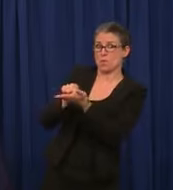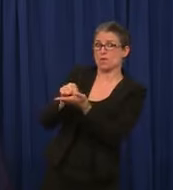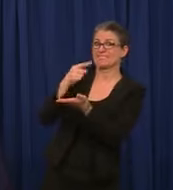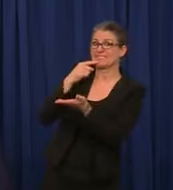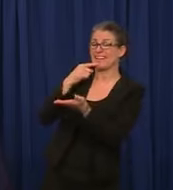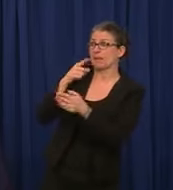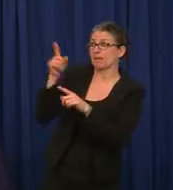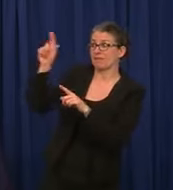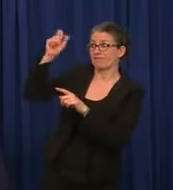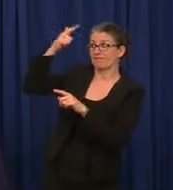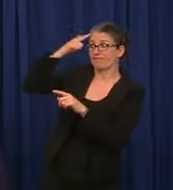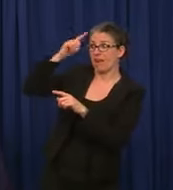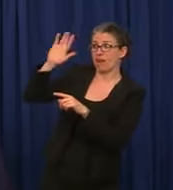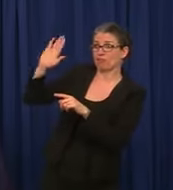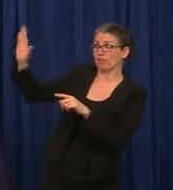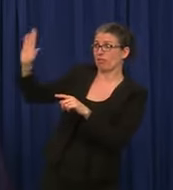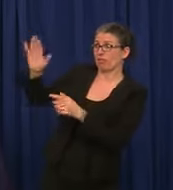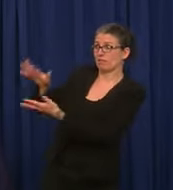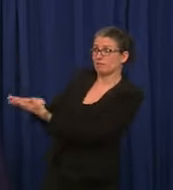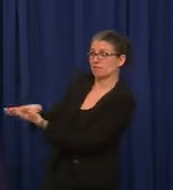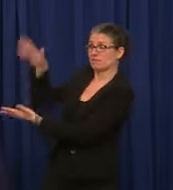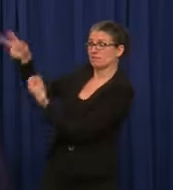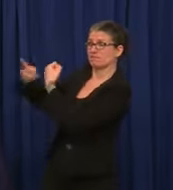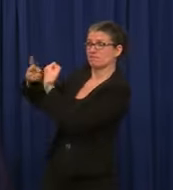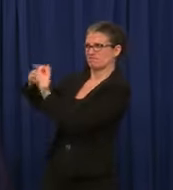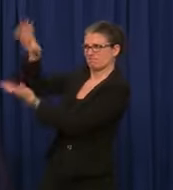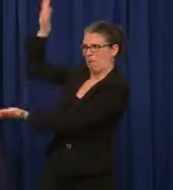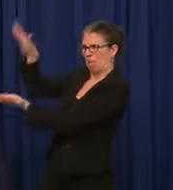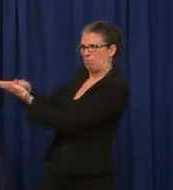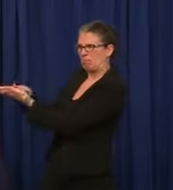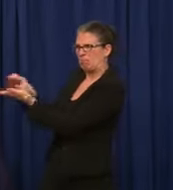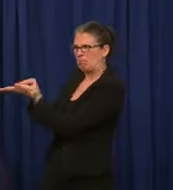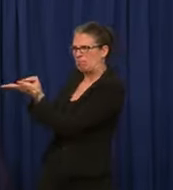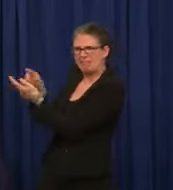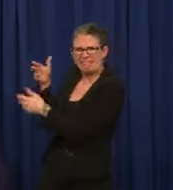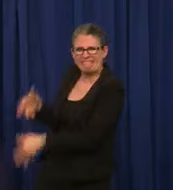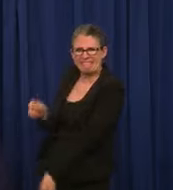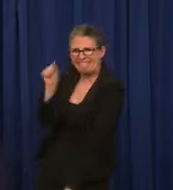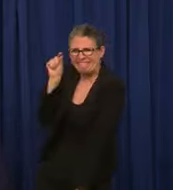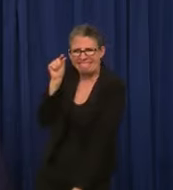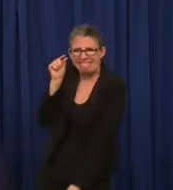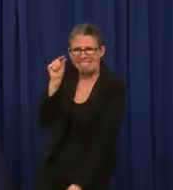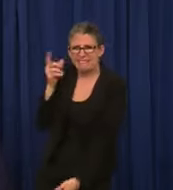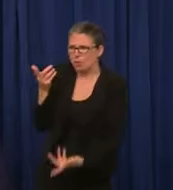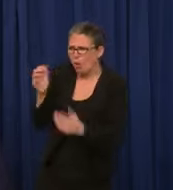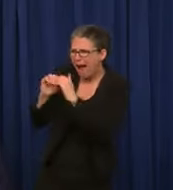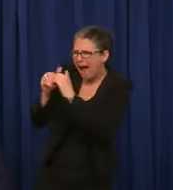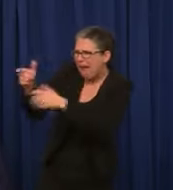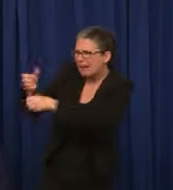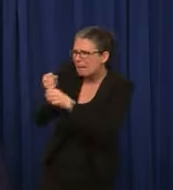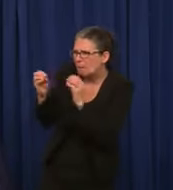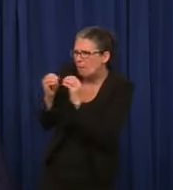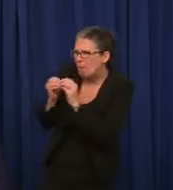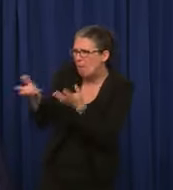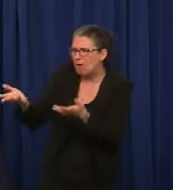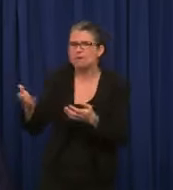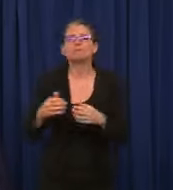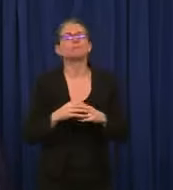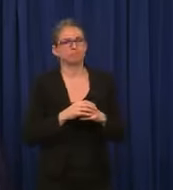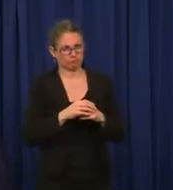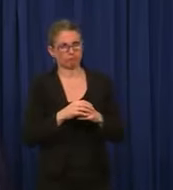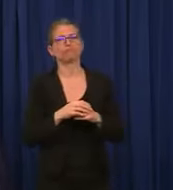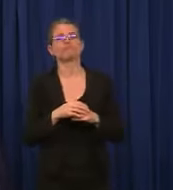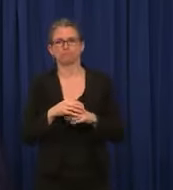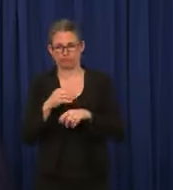from? So Beth's question is about the national stockpile. And we, Beth, received similar word from